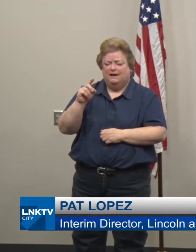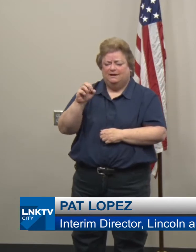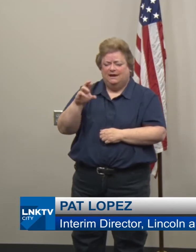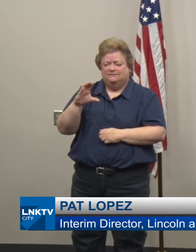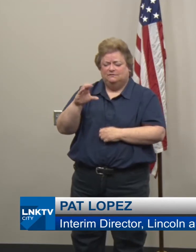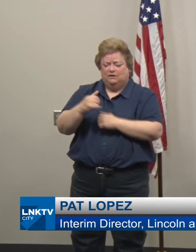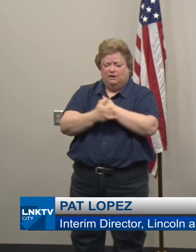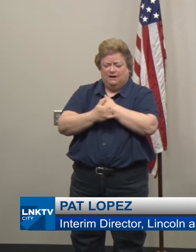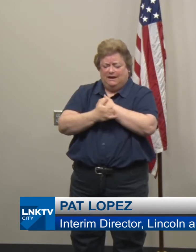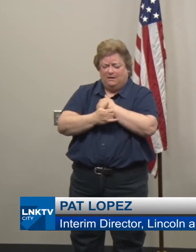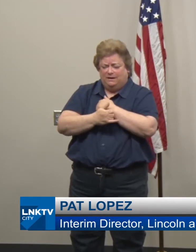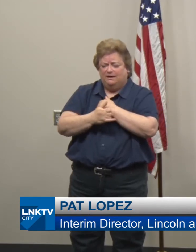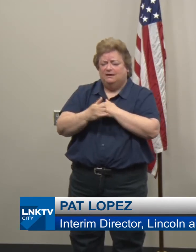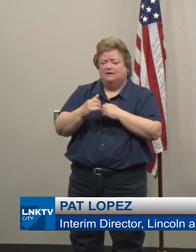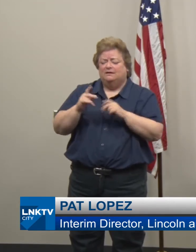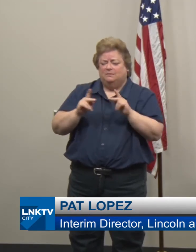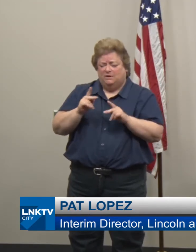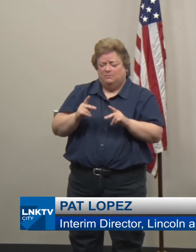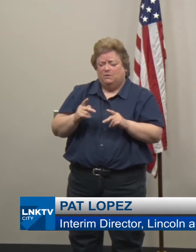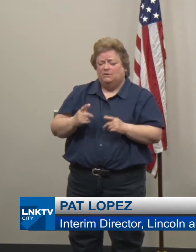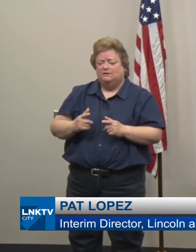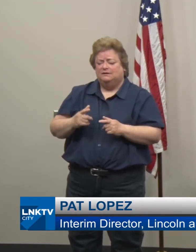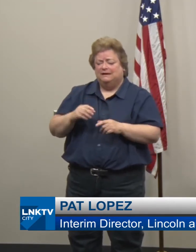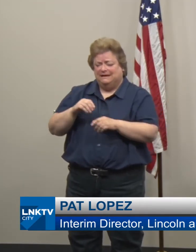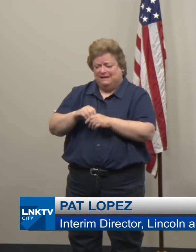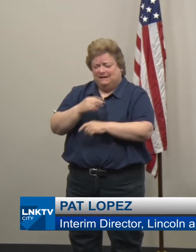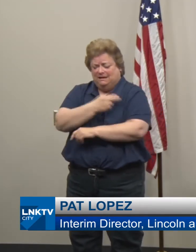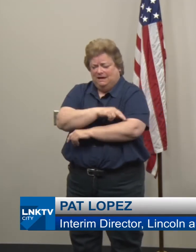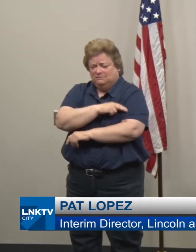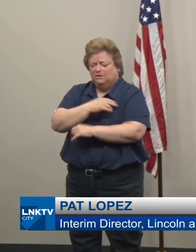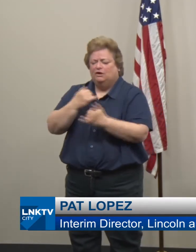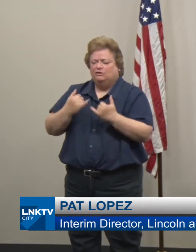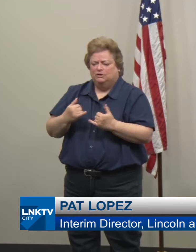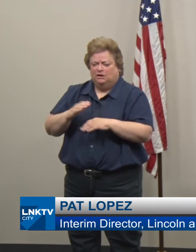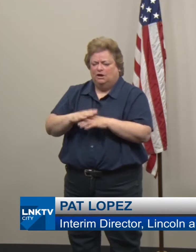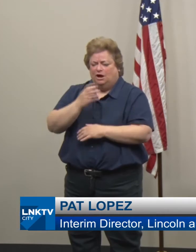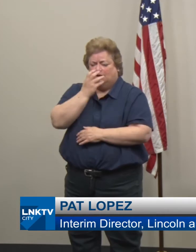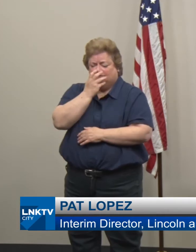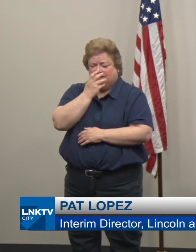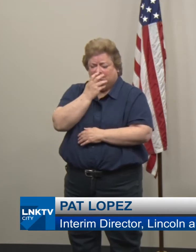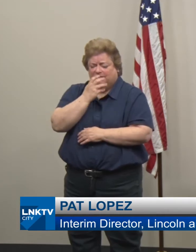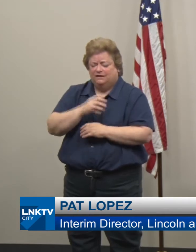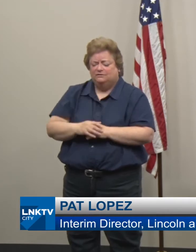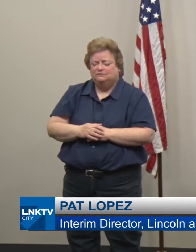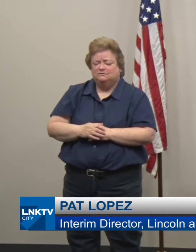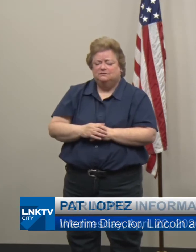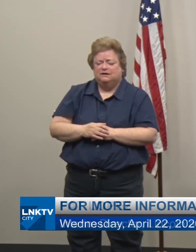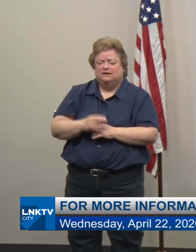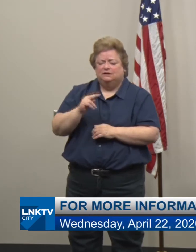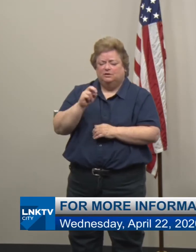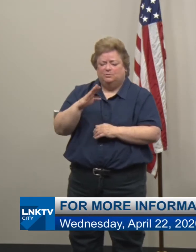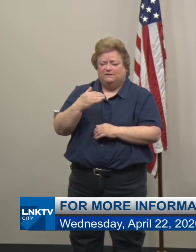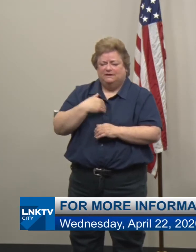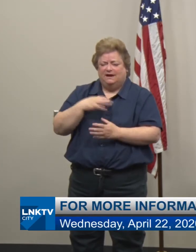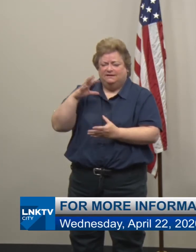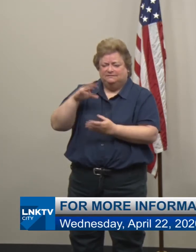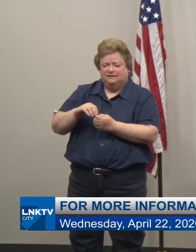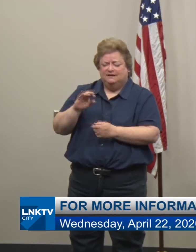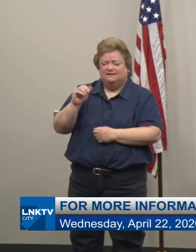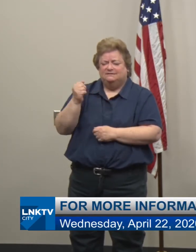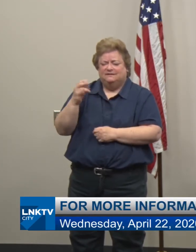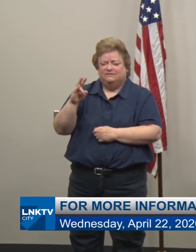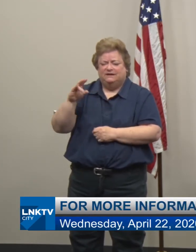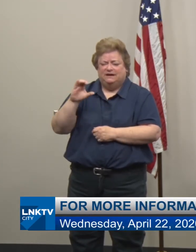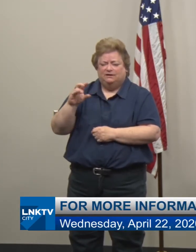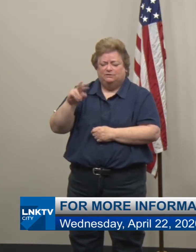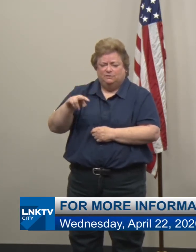residents remain hospitalized, and both are currently on ventilators. Nebraska now has 1,722